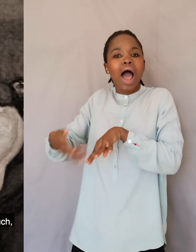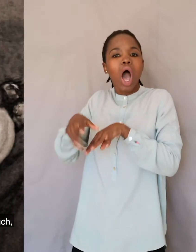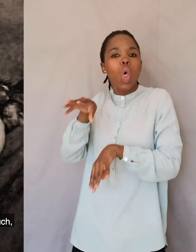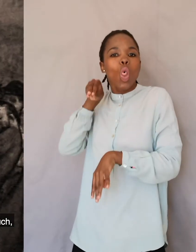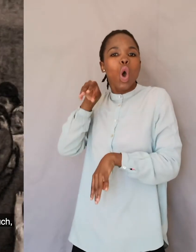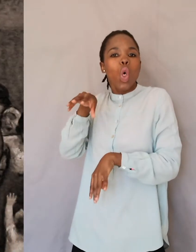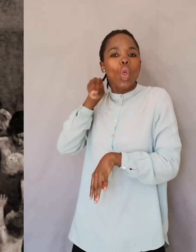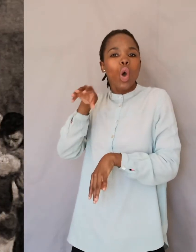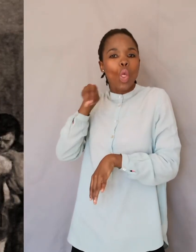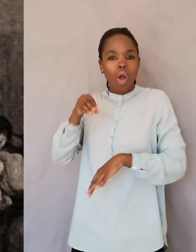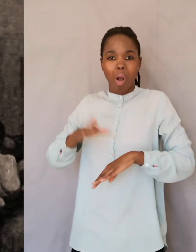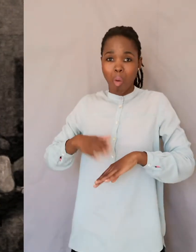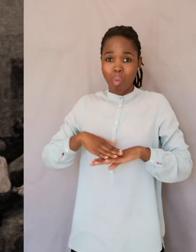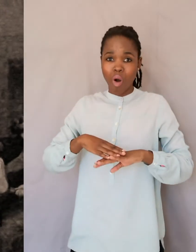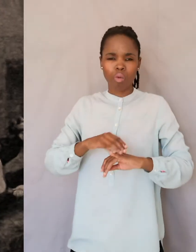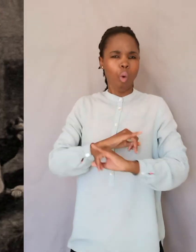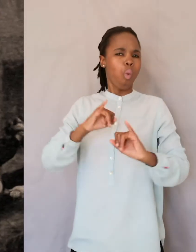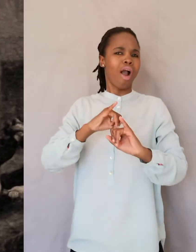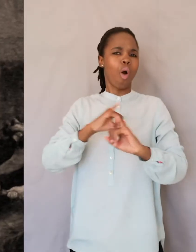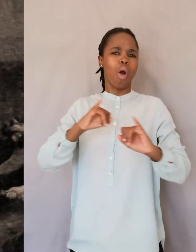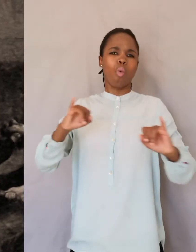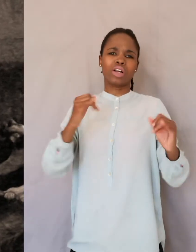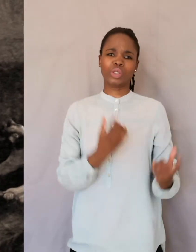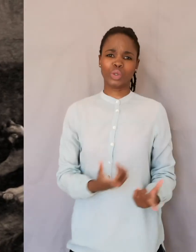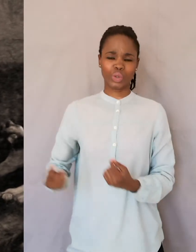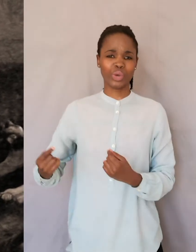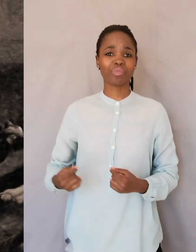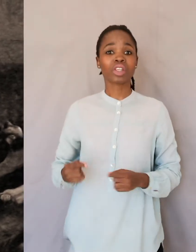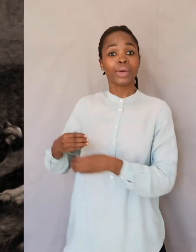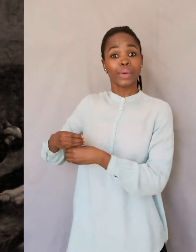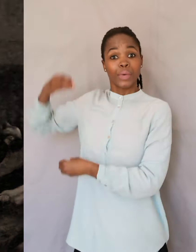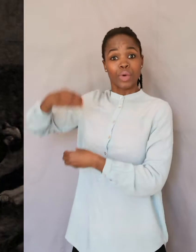actually much, much worse.